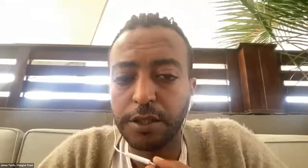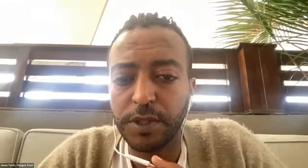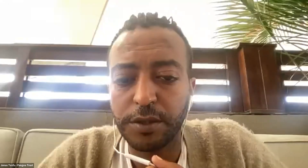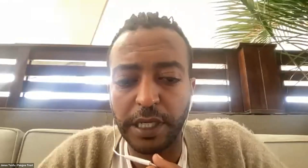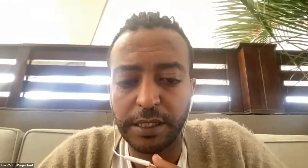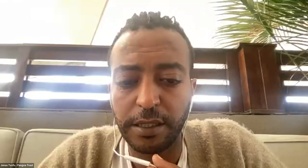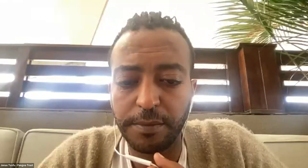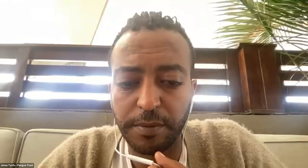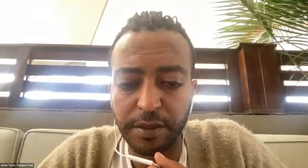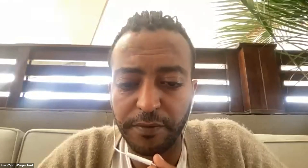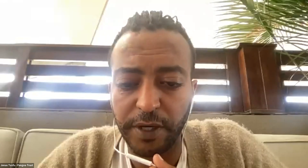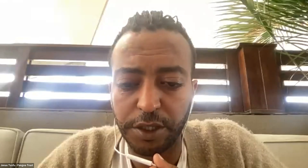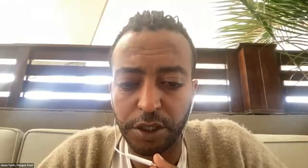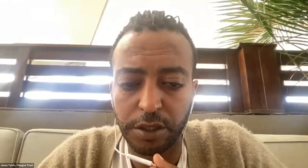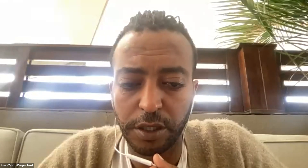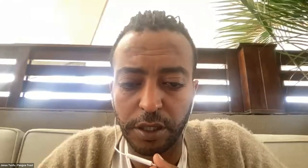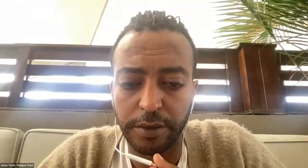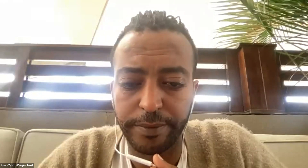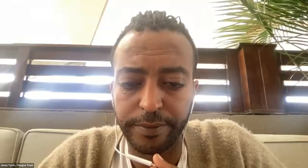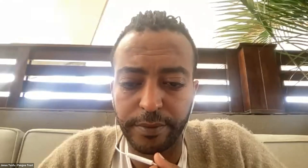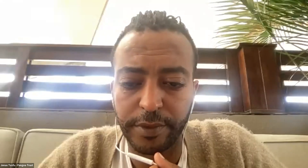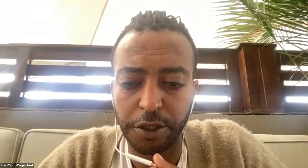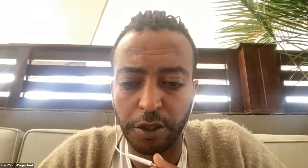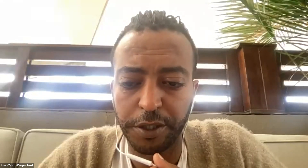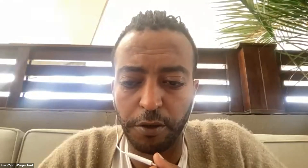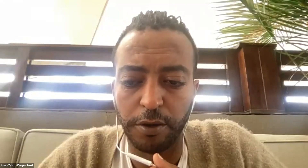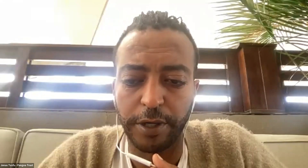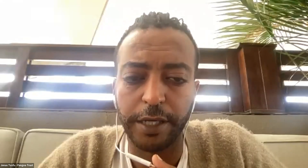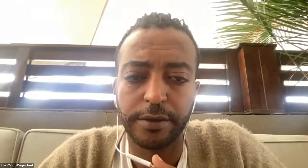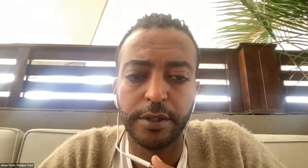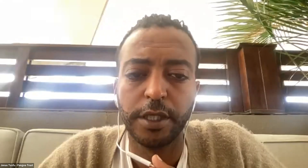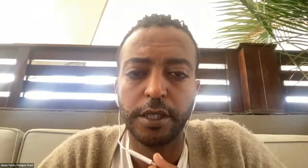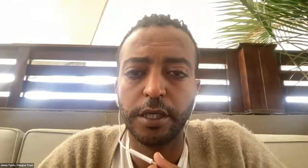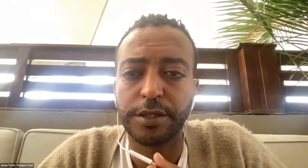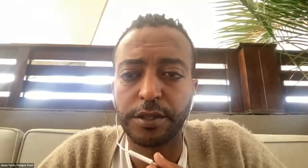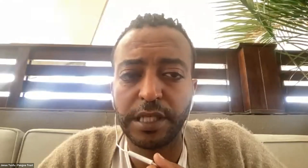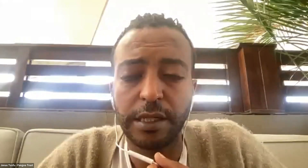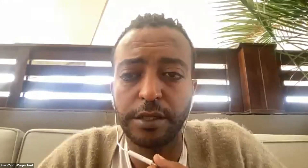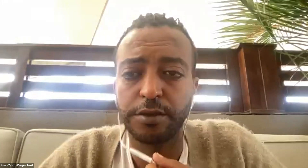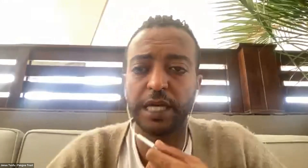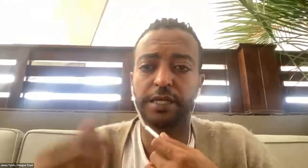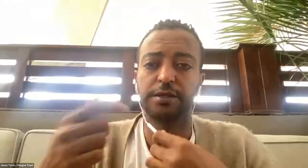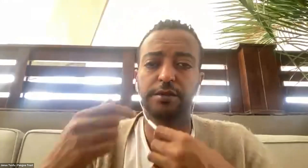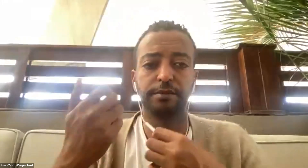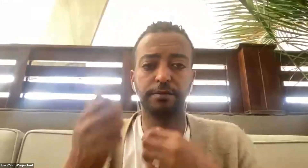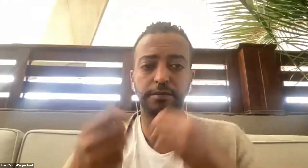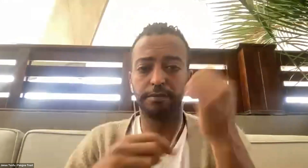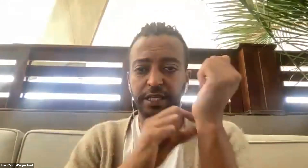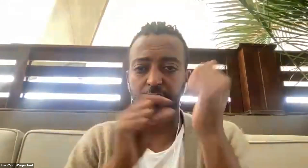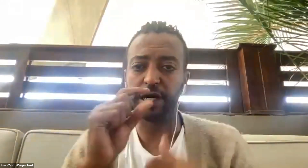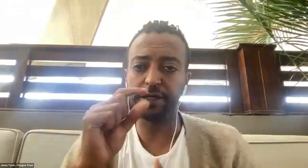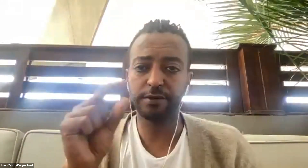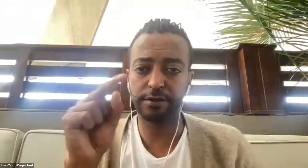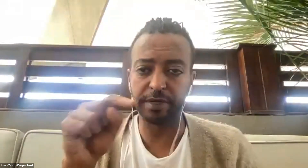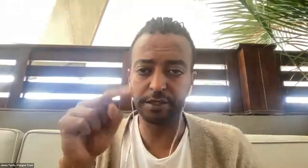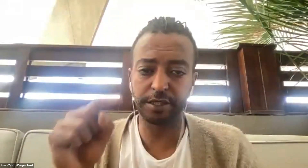I just wanted to ask a little bit about the function that you call the aura. So say that you get it